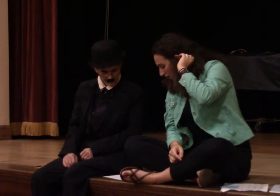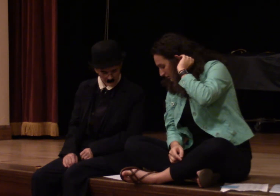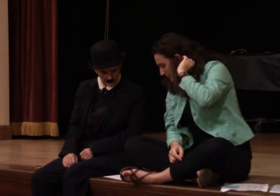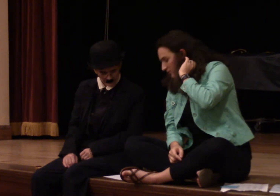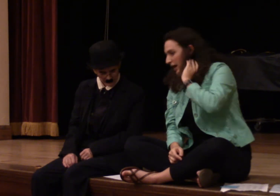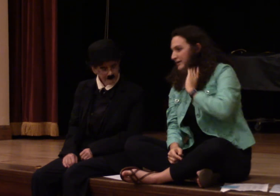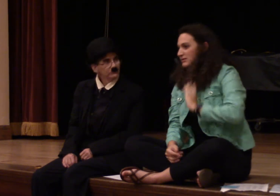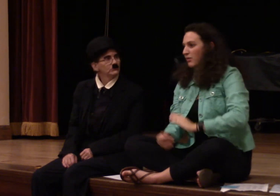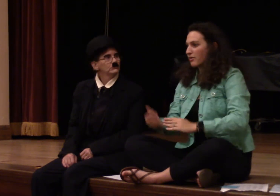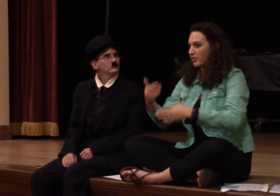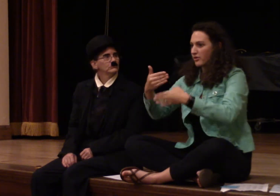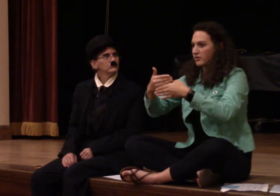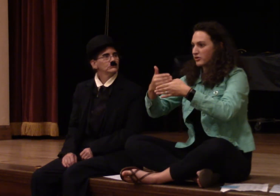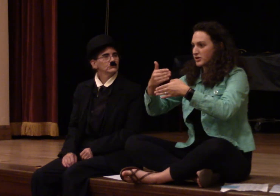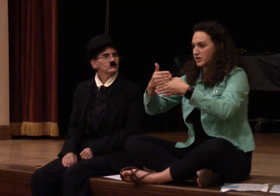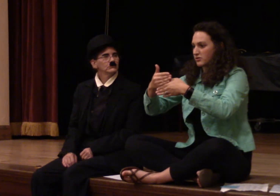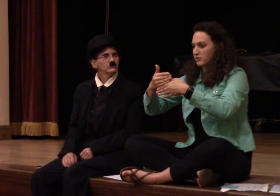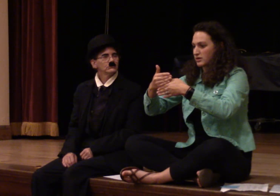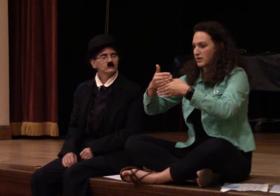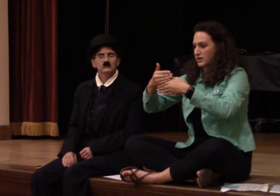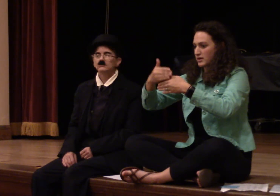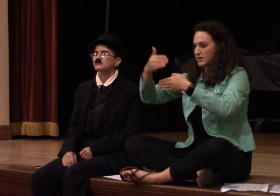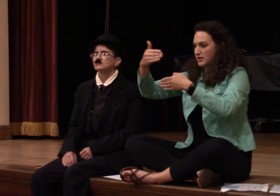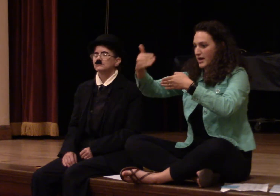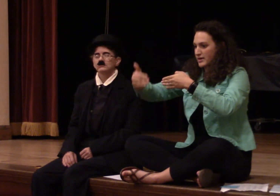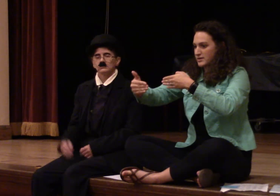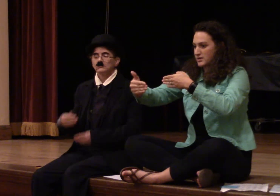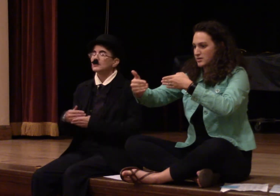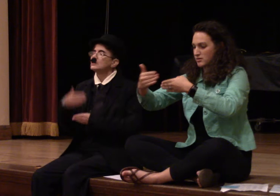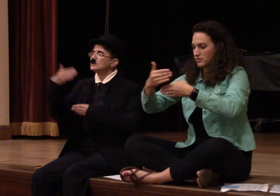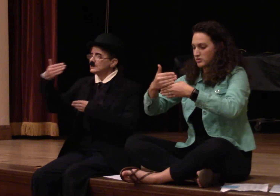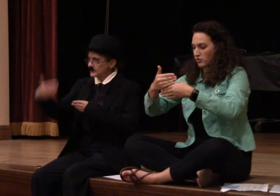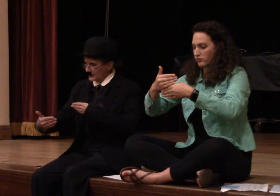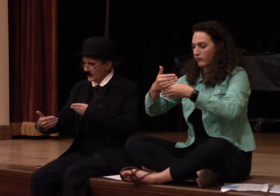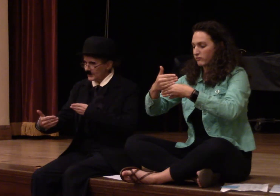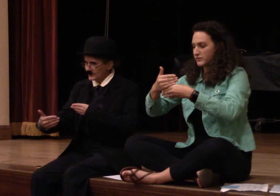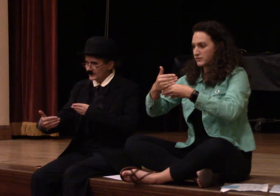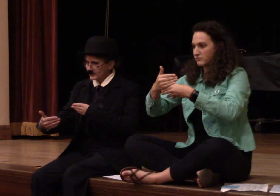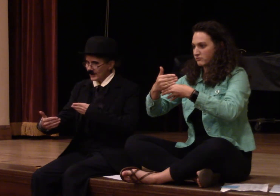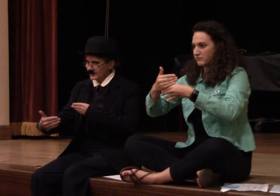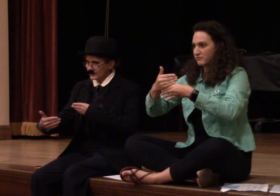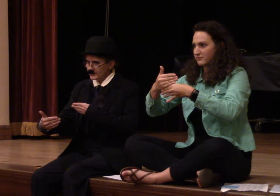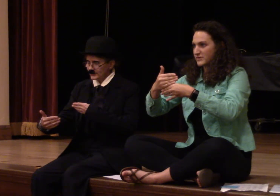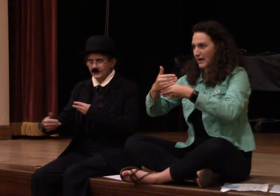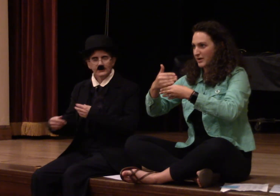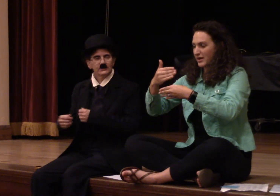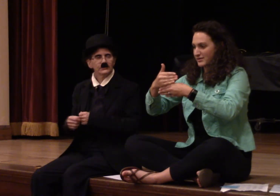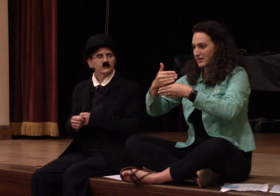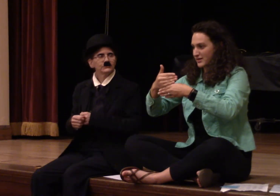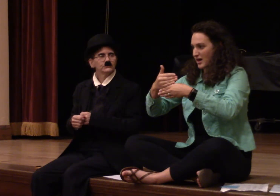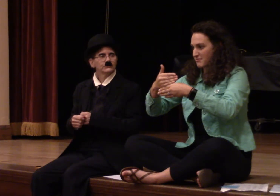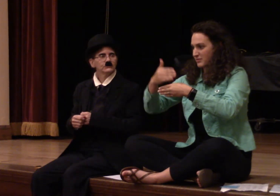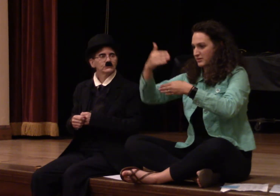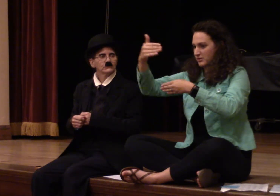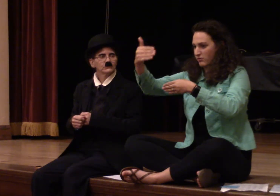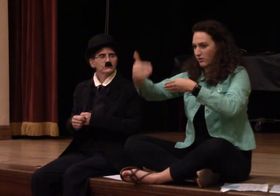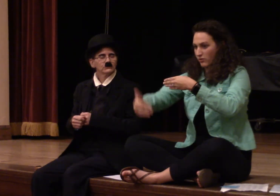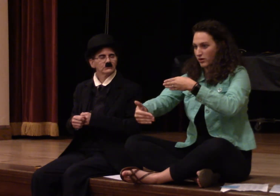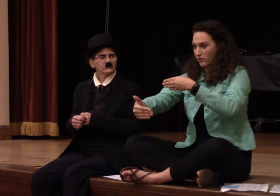So next month, you're just going to do next. So dominant hand's on top. It's going to go in